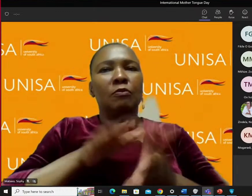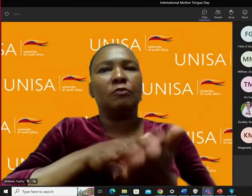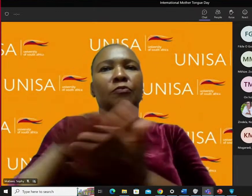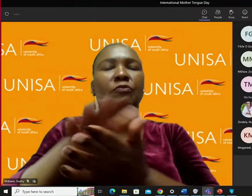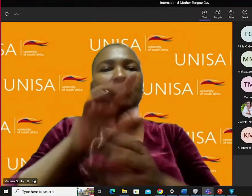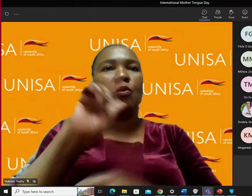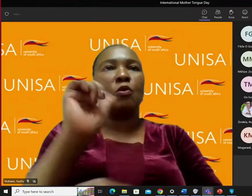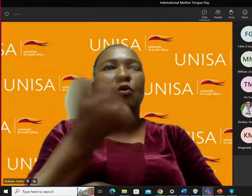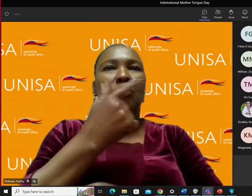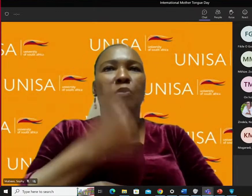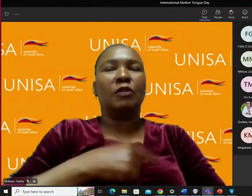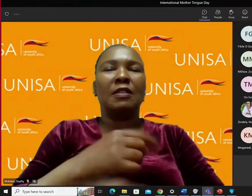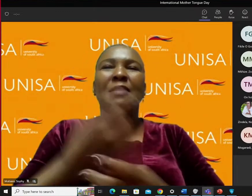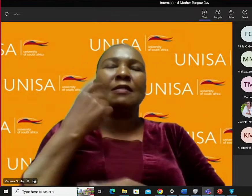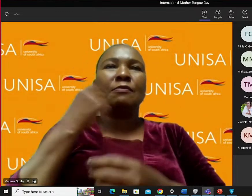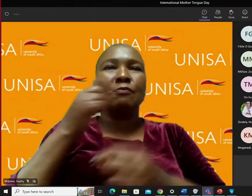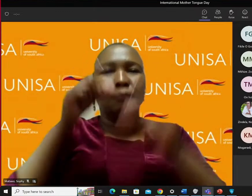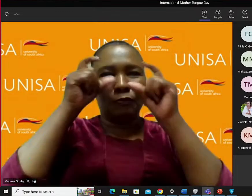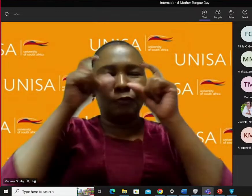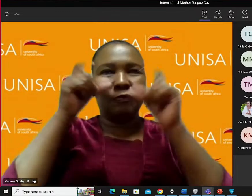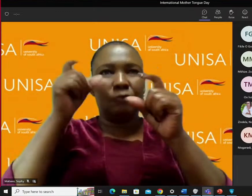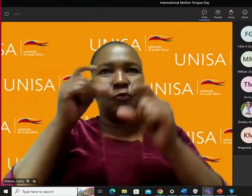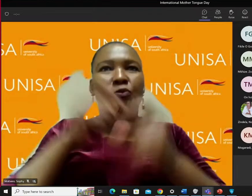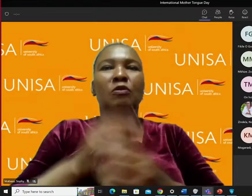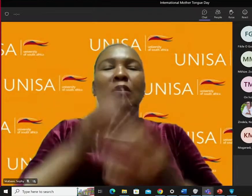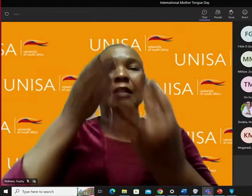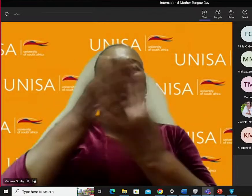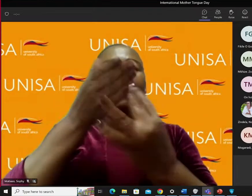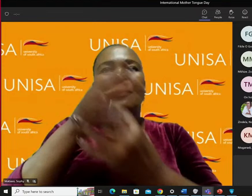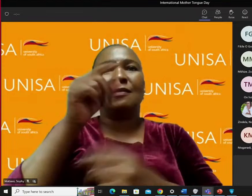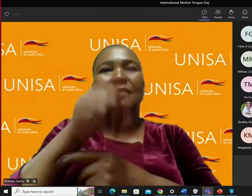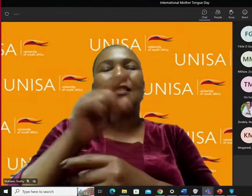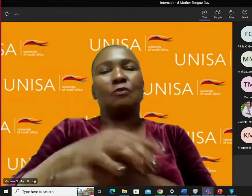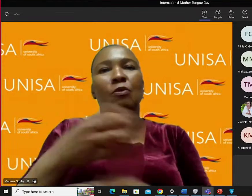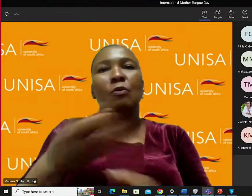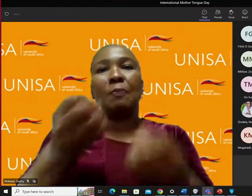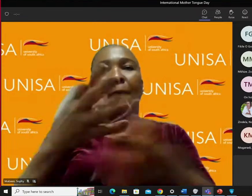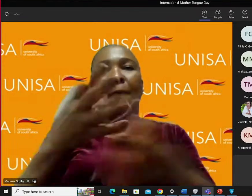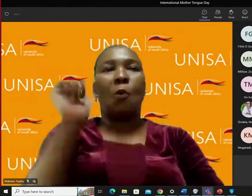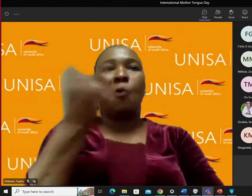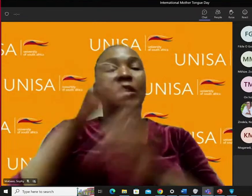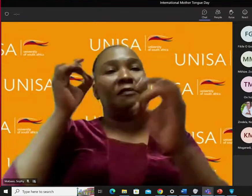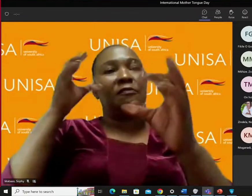for SADiLaR should bring you all of the information that you need.